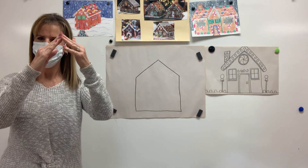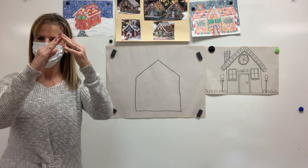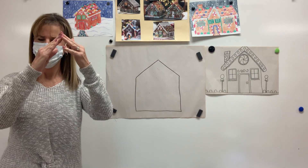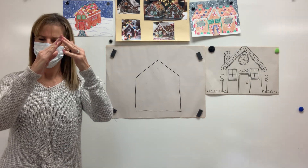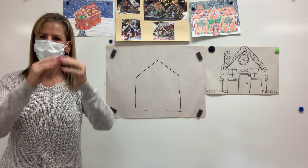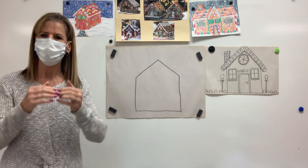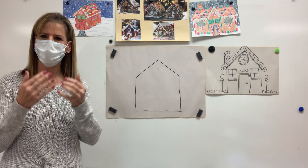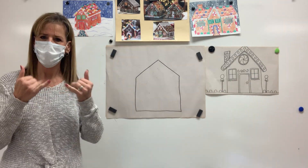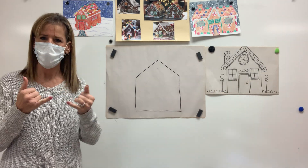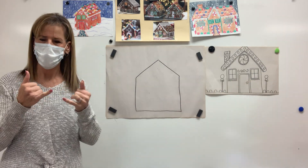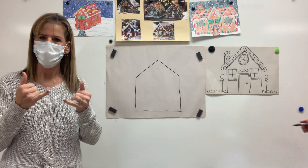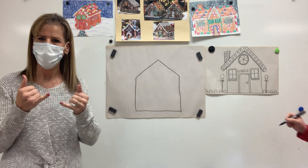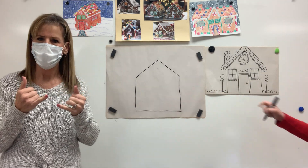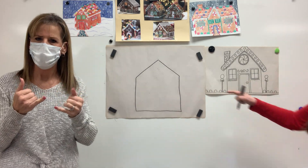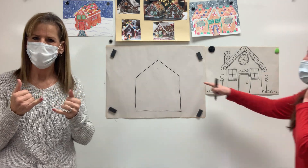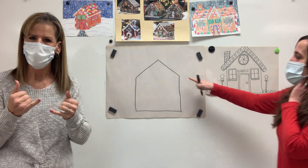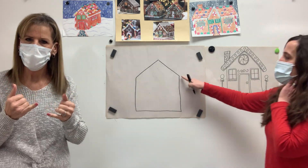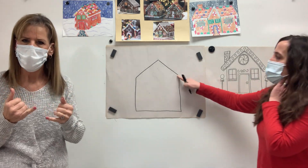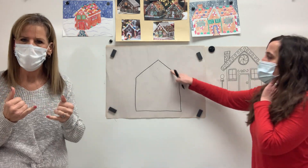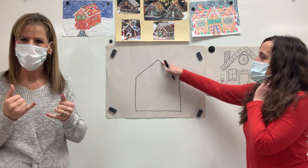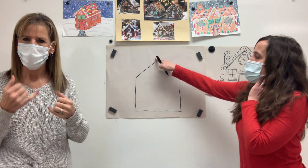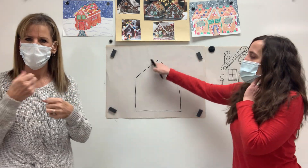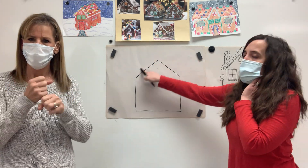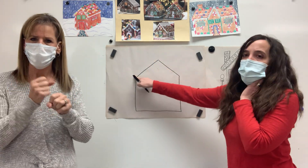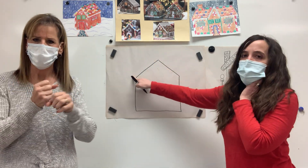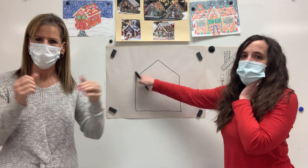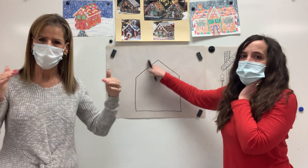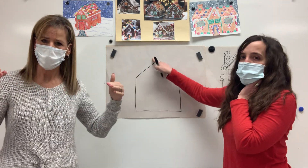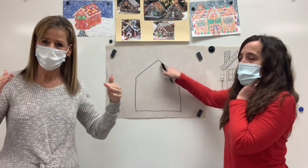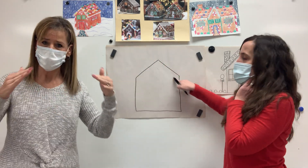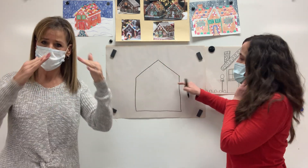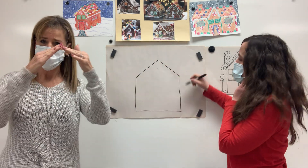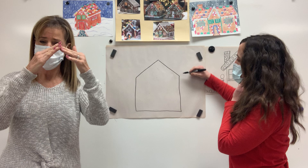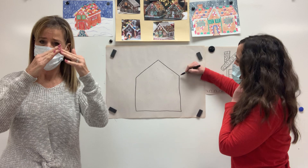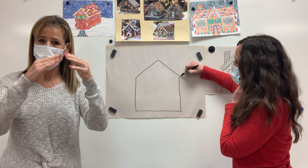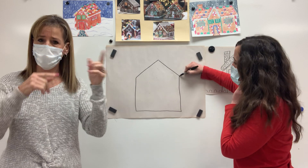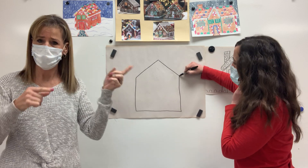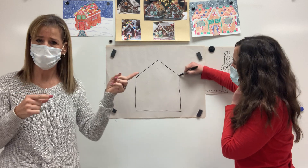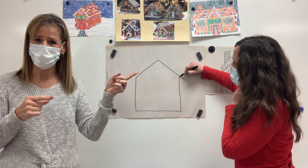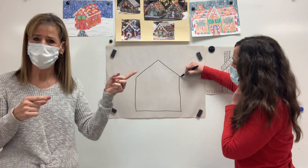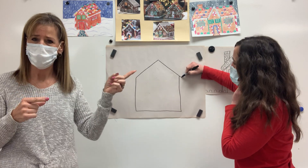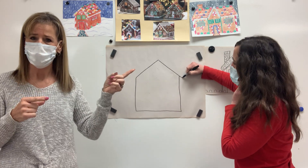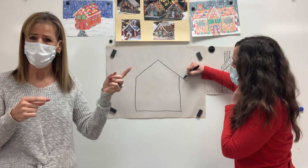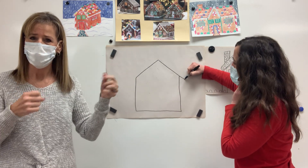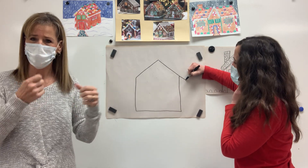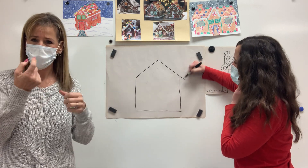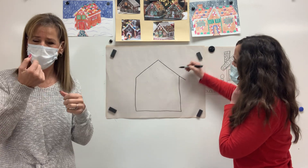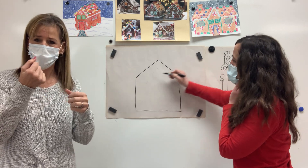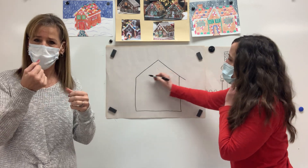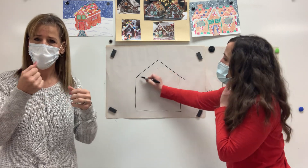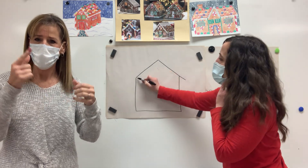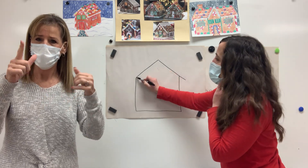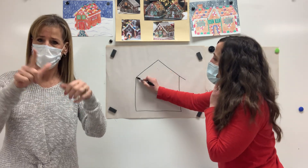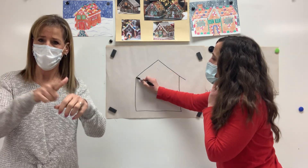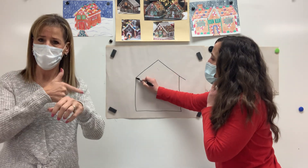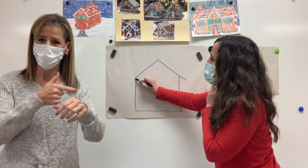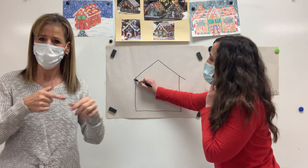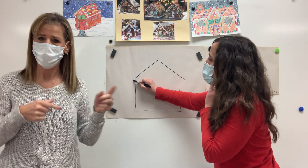Now for the roof, we're going to go ahead and make this slanted line that we just made, these slanted lines, we're going to make it a little bit longer and a little